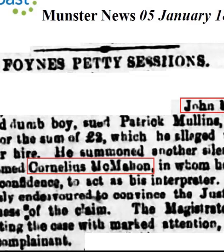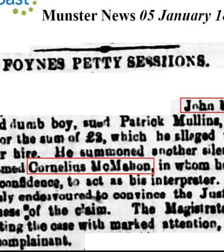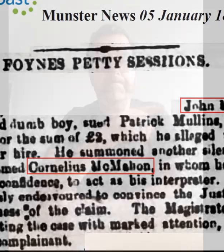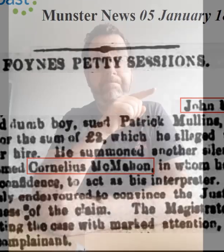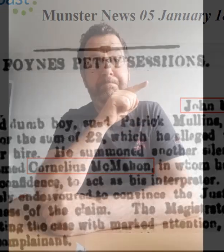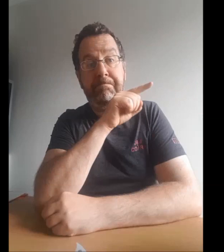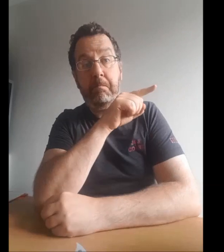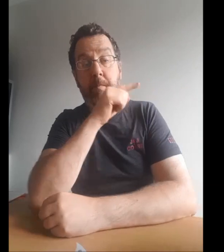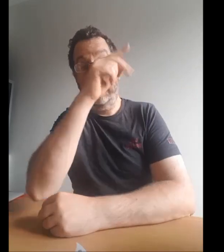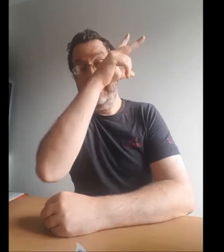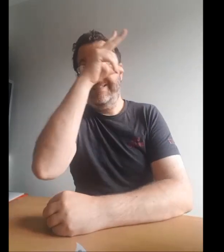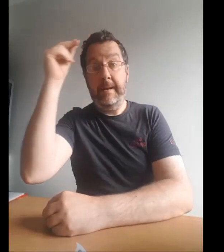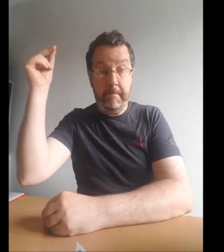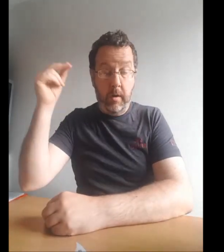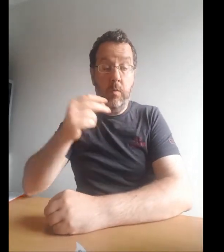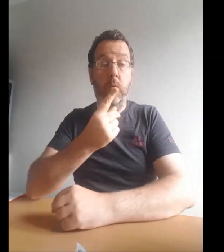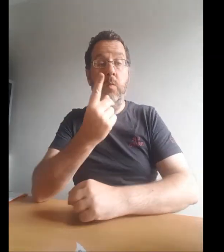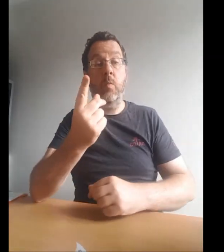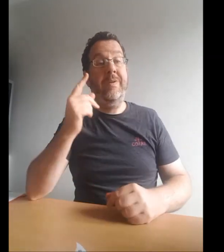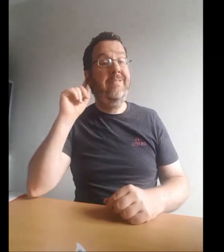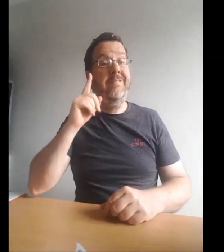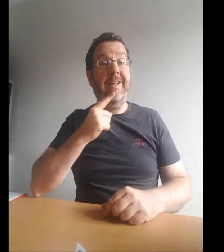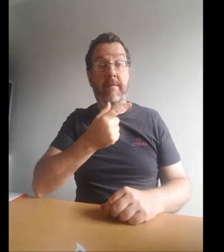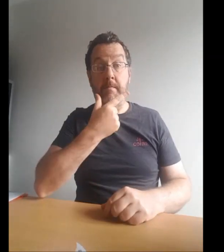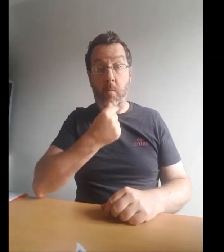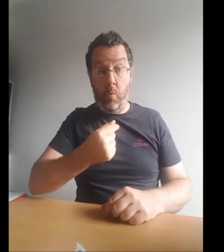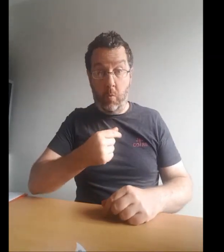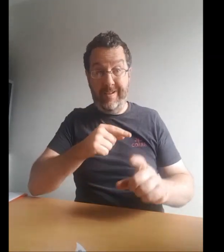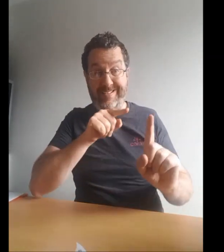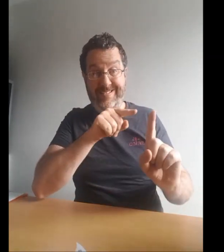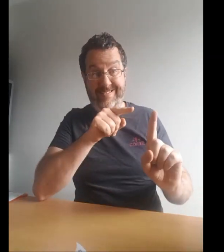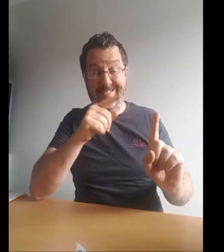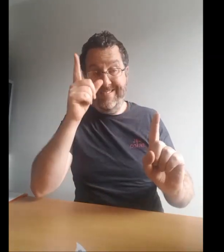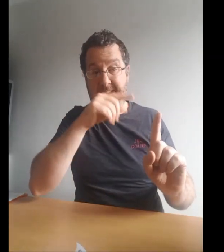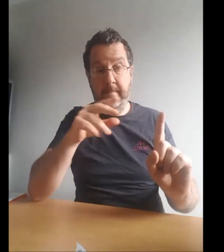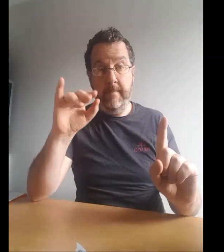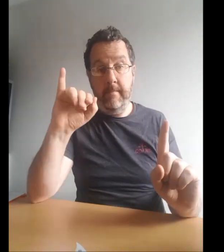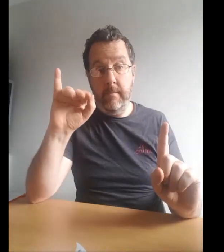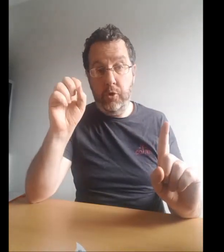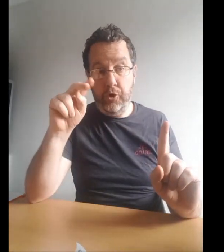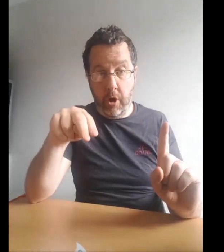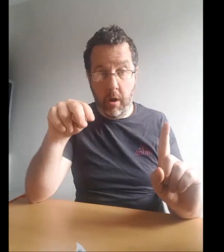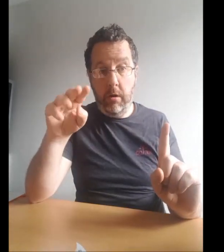So in this example, a deaf boy, whose name is John Morgan,